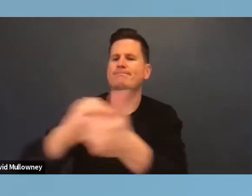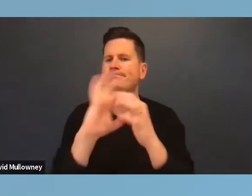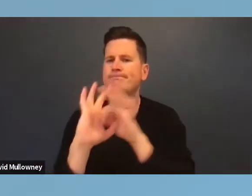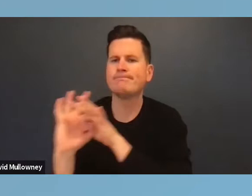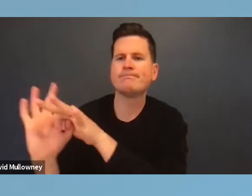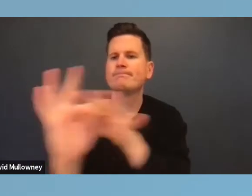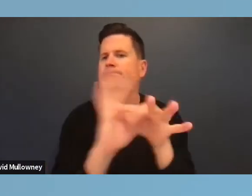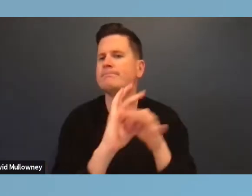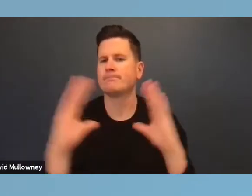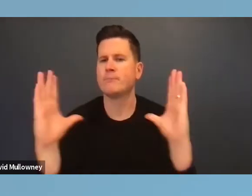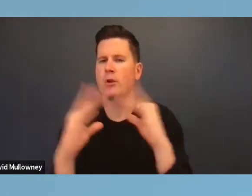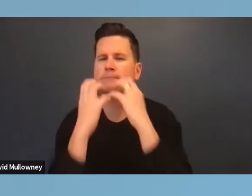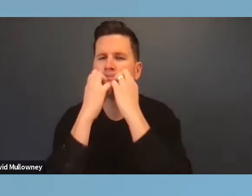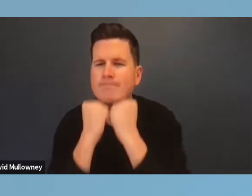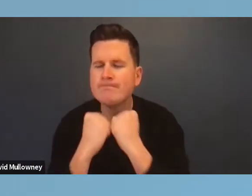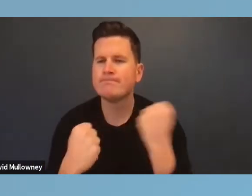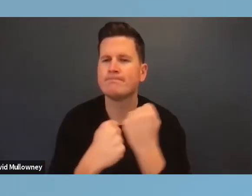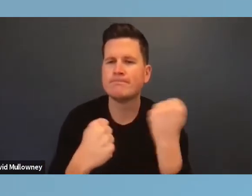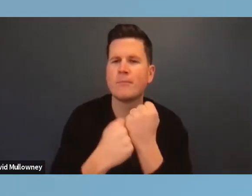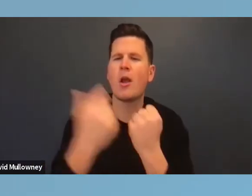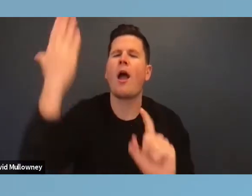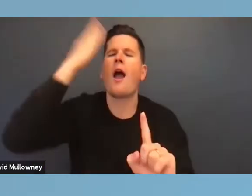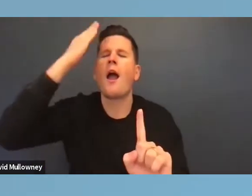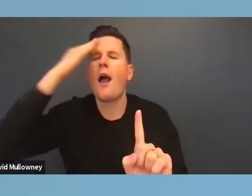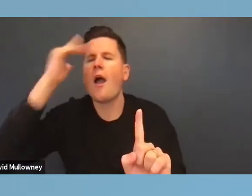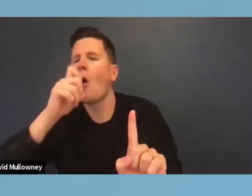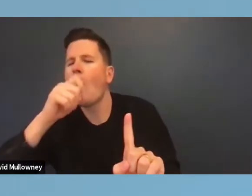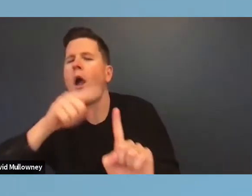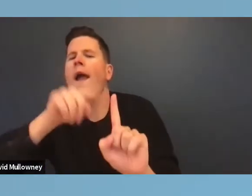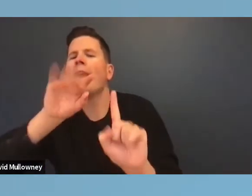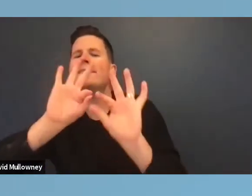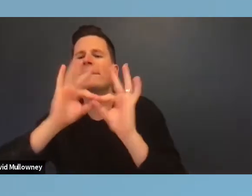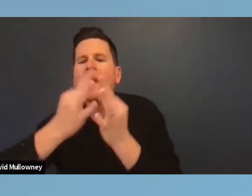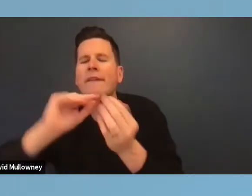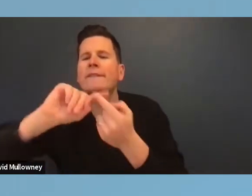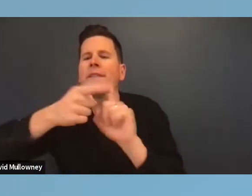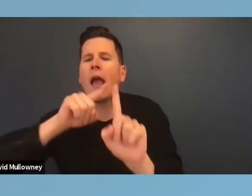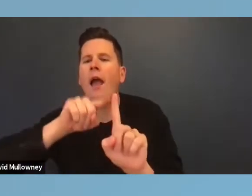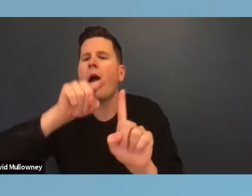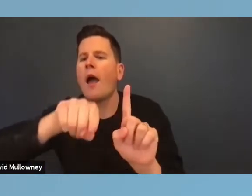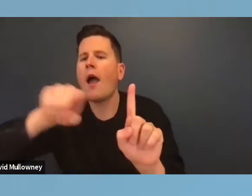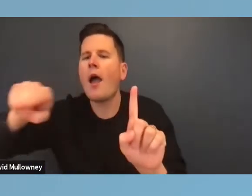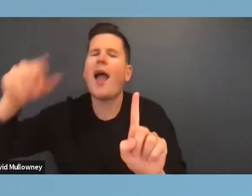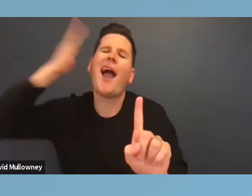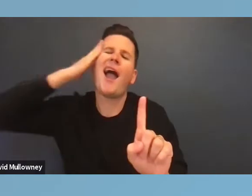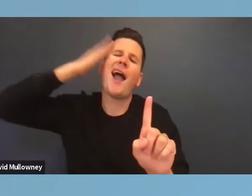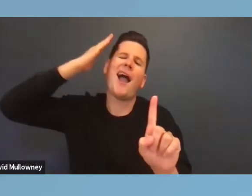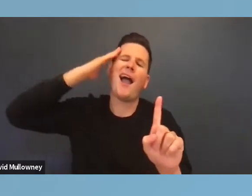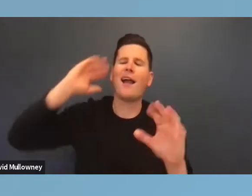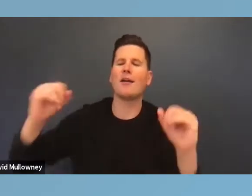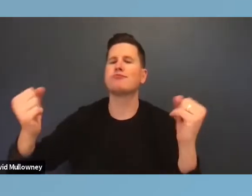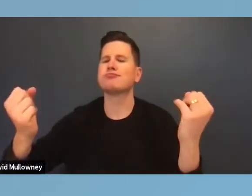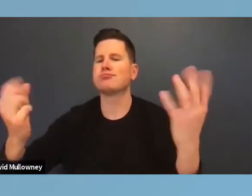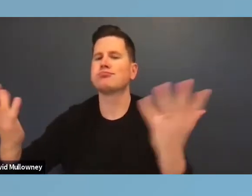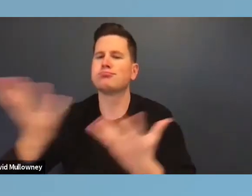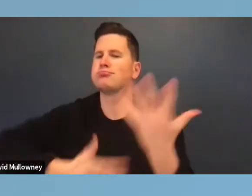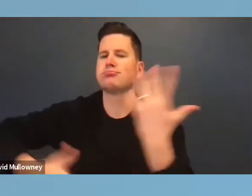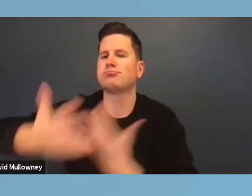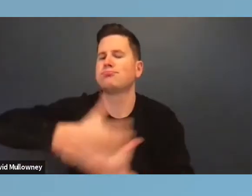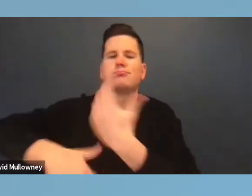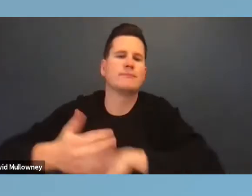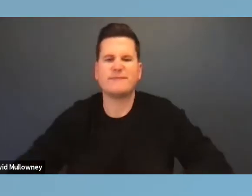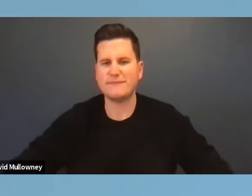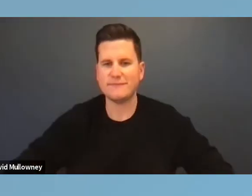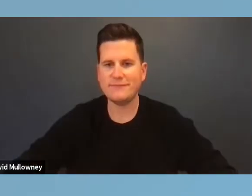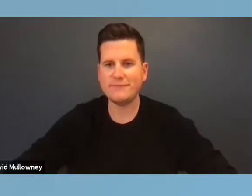It's nice to be able to collaborate and cherish and support their art. And you perhaps know that artist because they have some